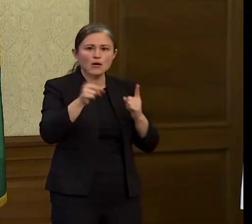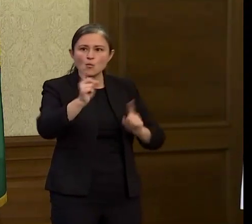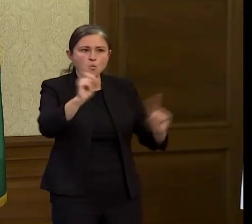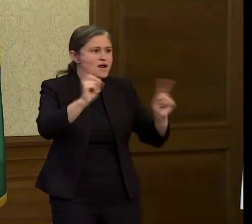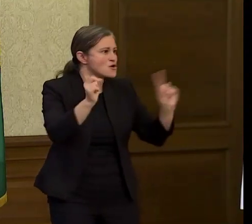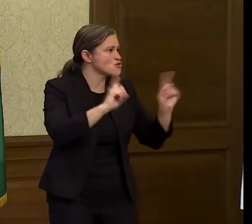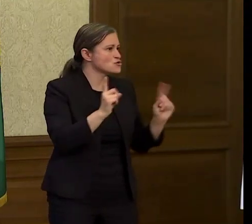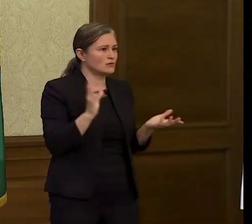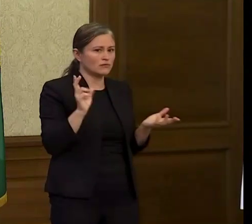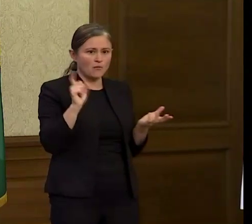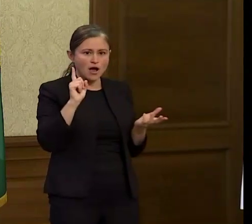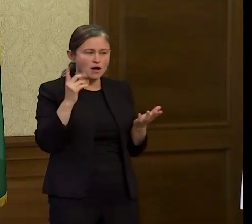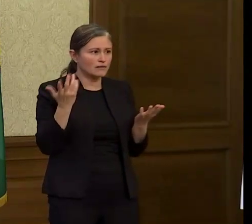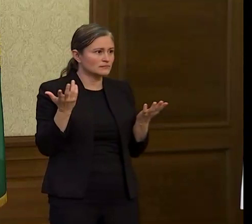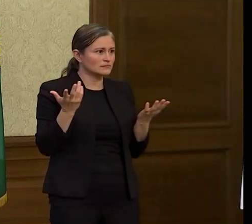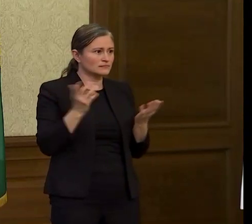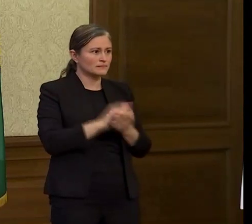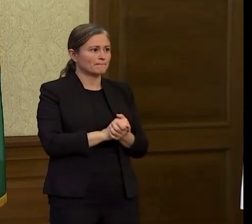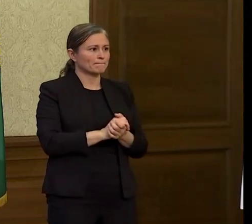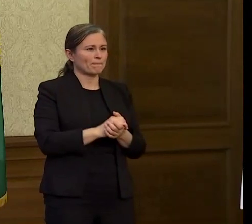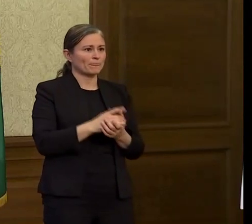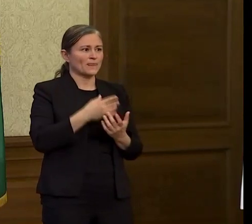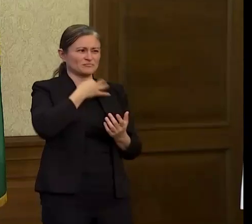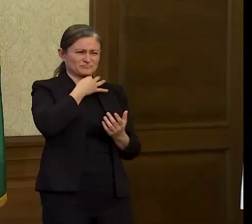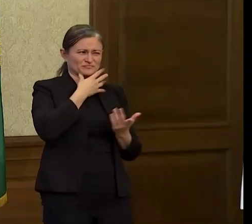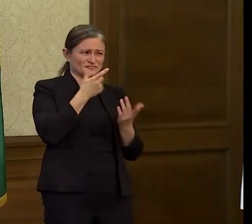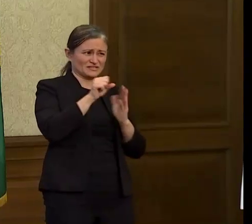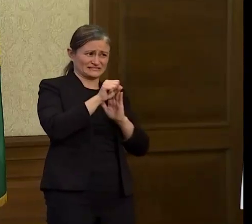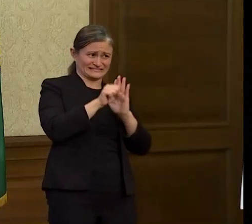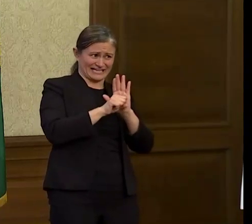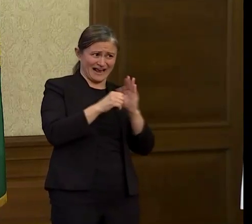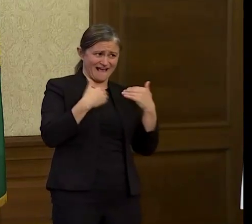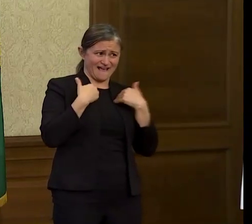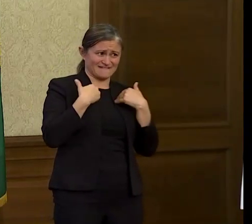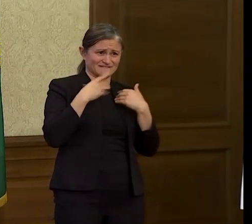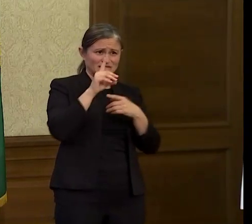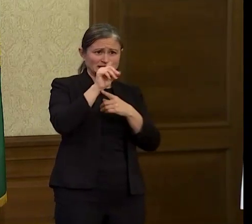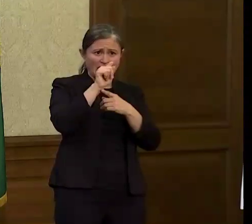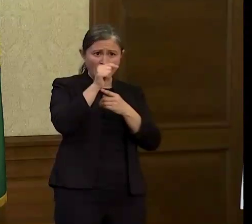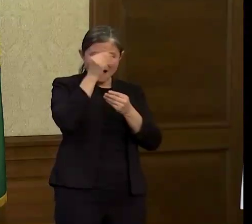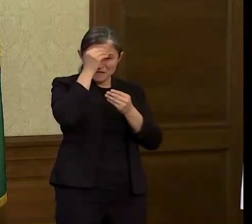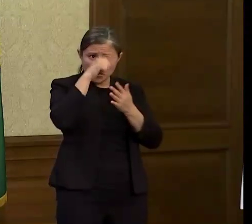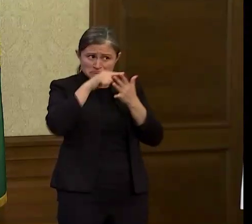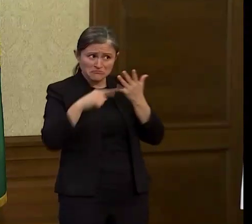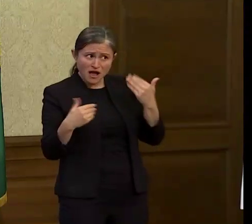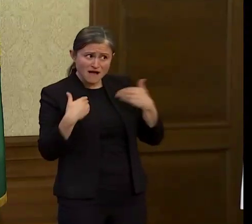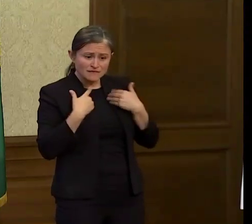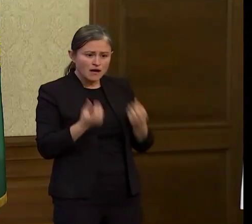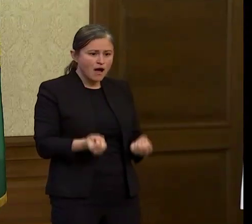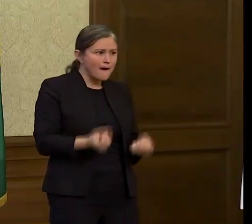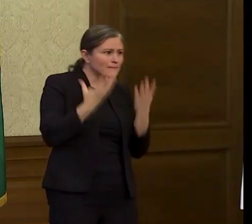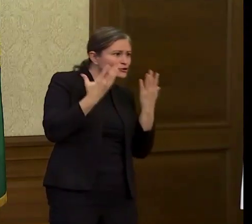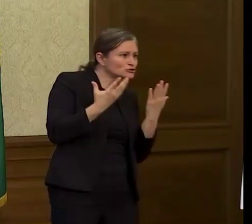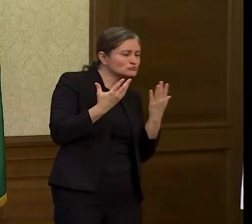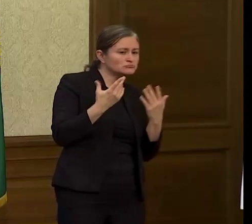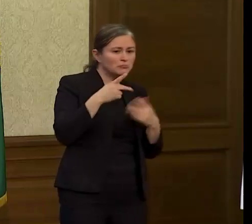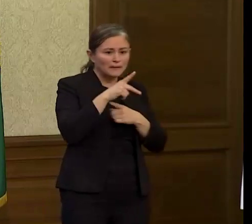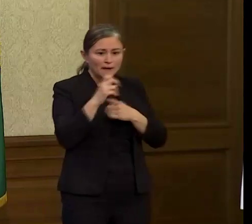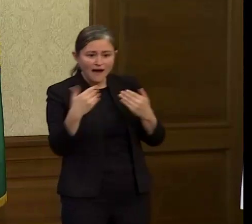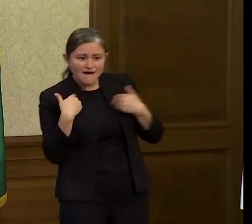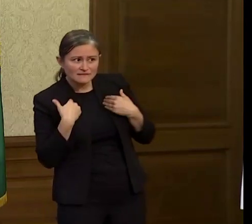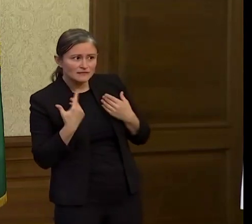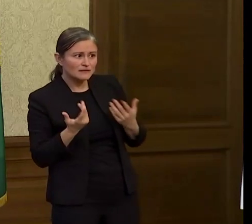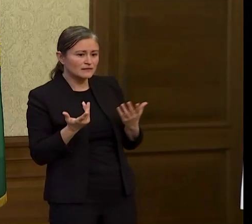when it comes to equipment levels and locations, and how much is it willing to share that data with the public, or at least with the nurses unions?